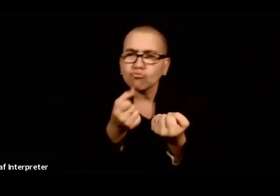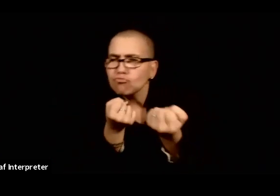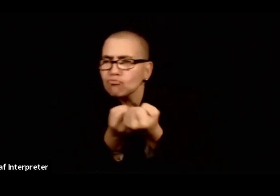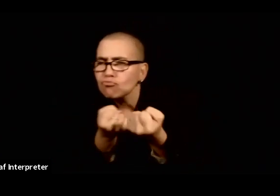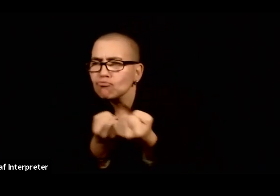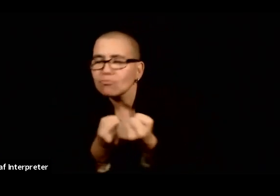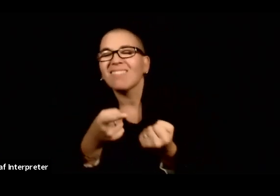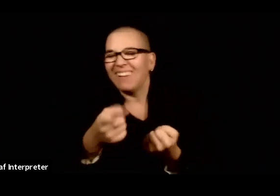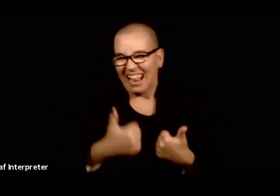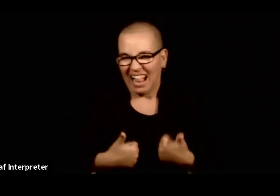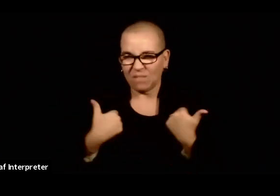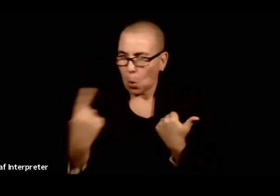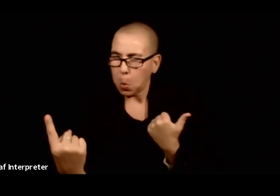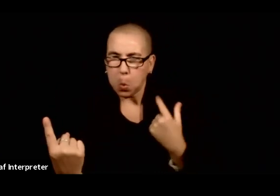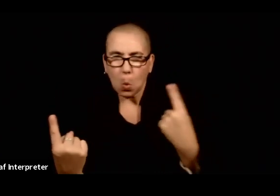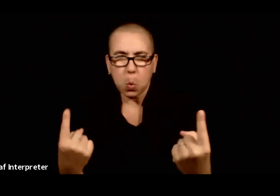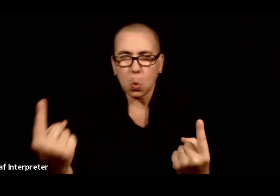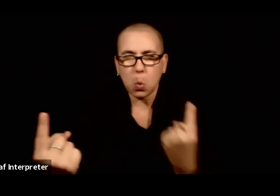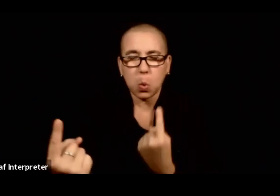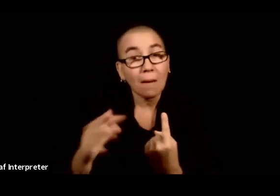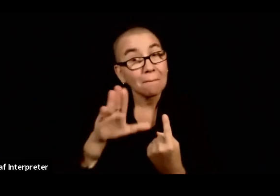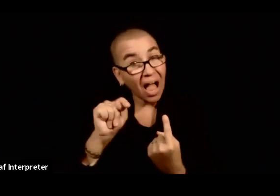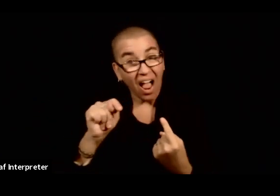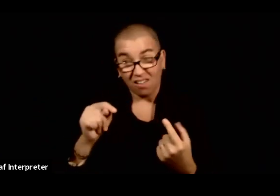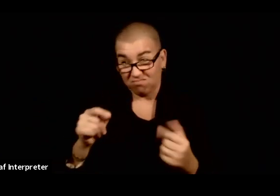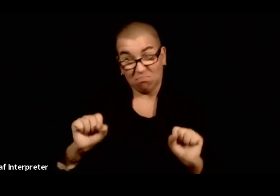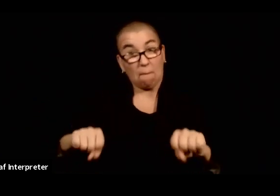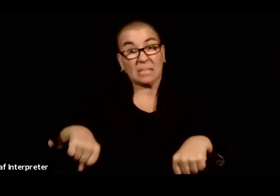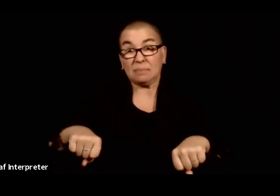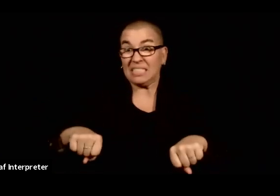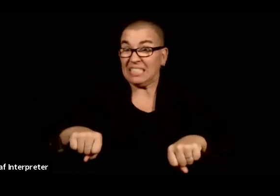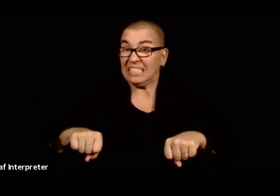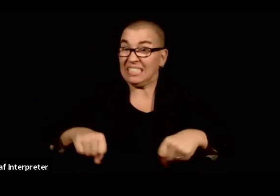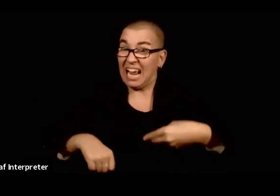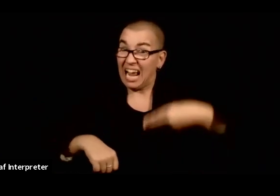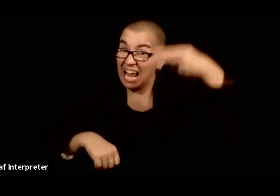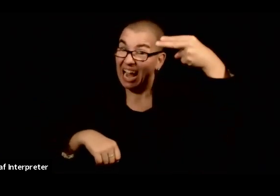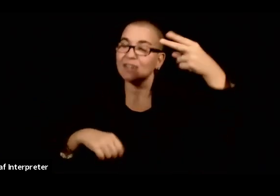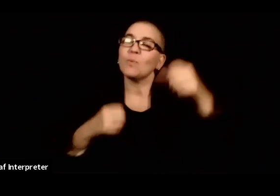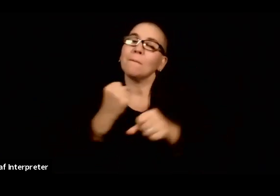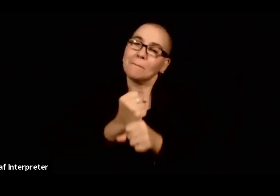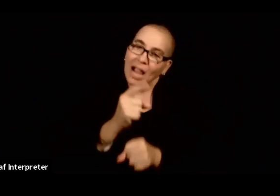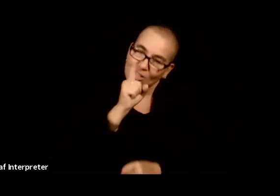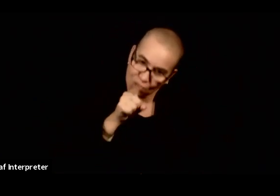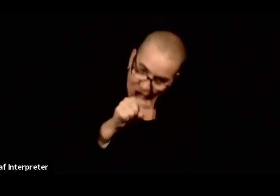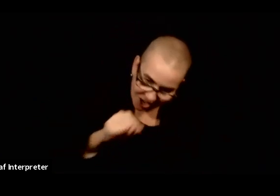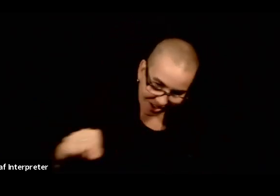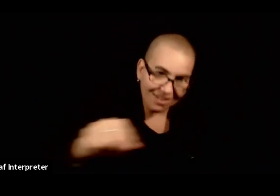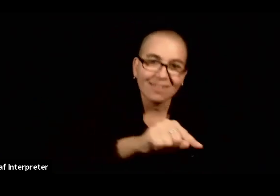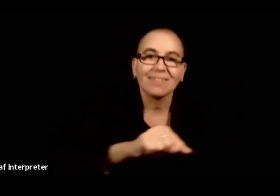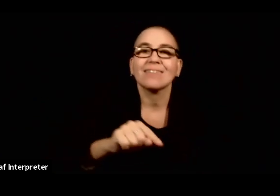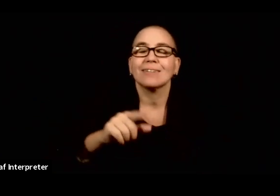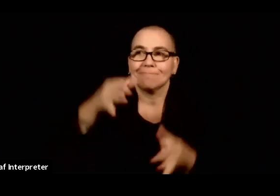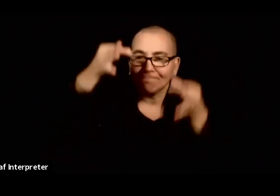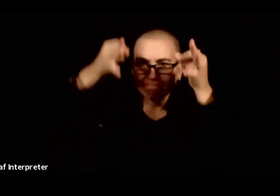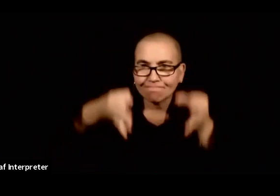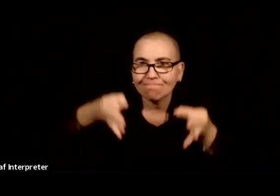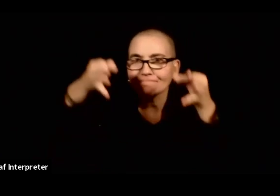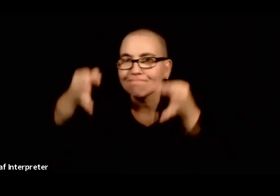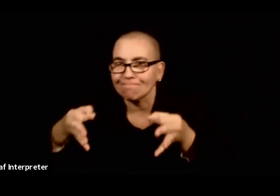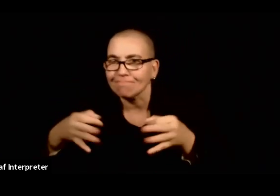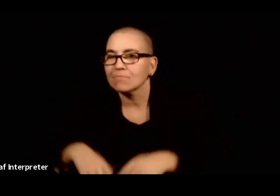the guidance. The guidance does include data which shows nursing home residents are 4 times as likely to contract